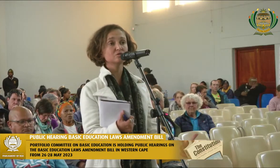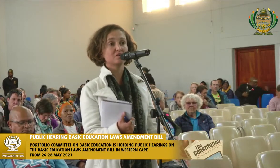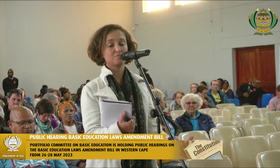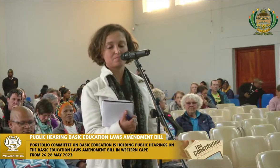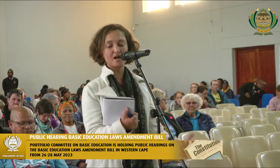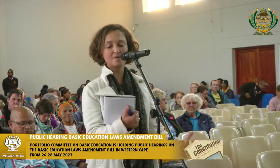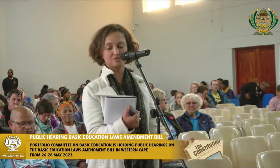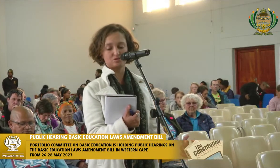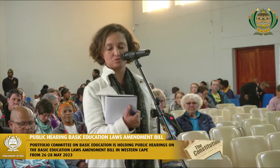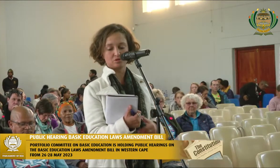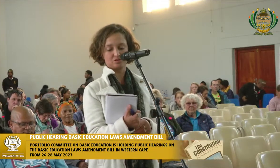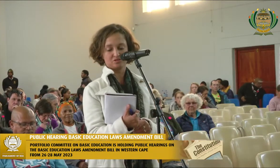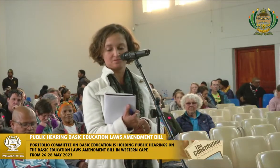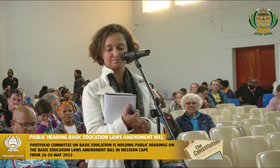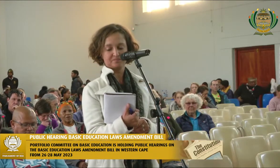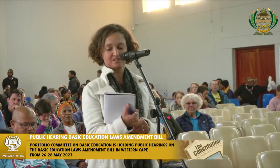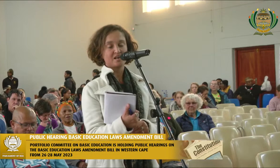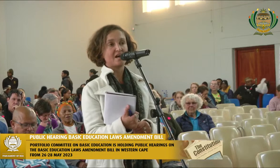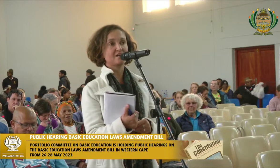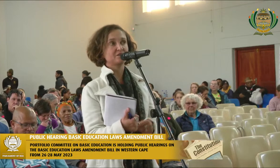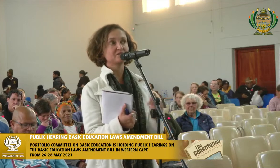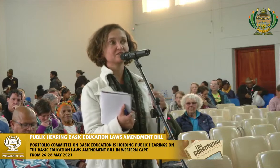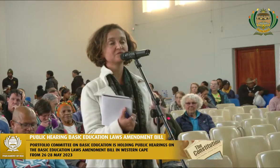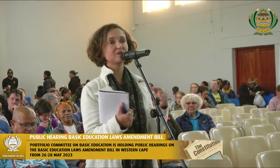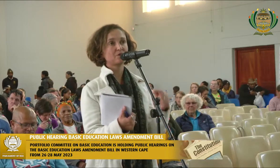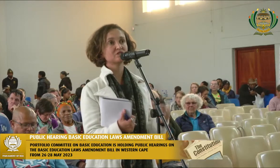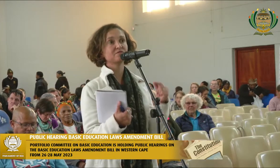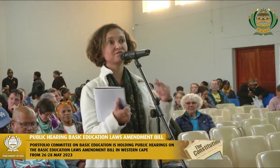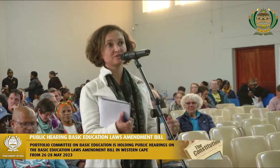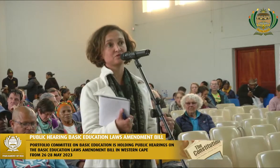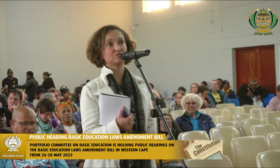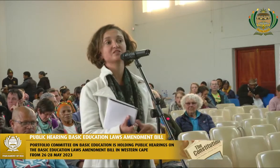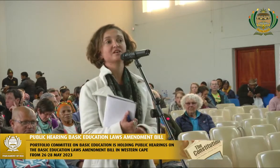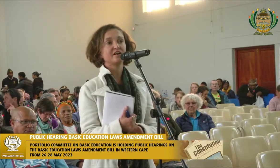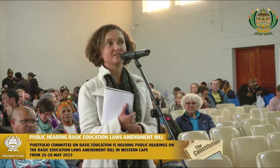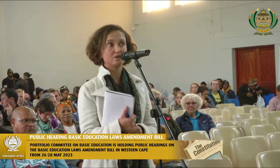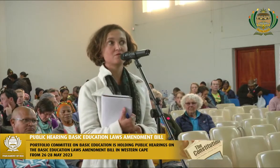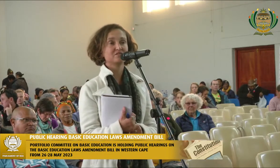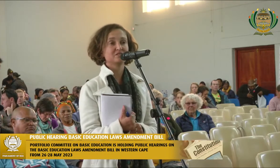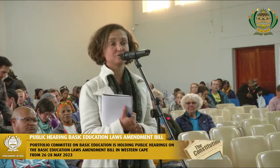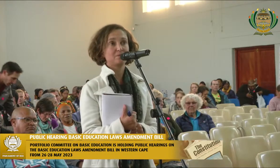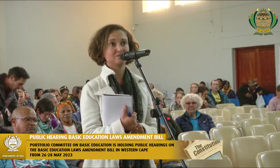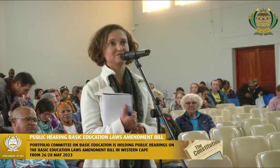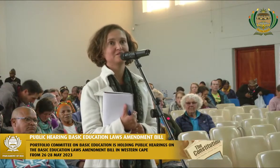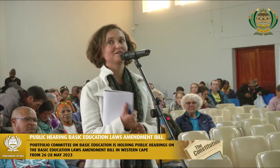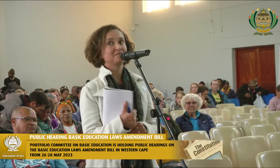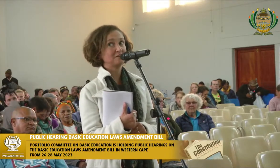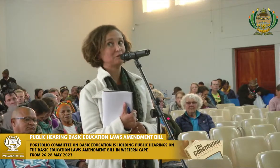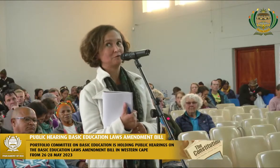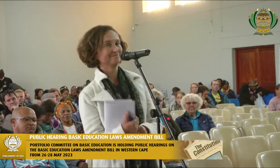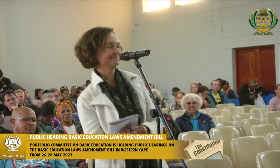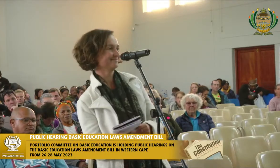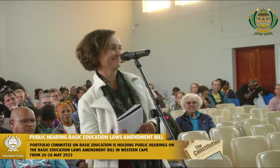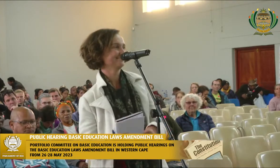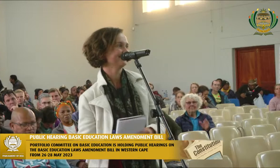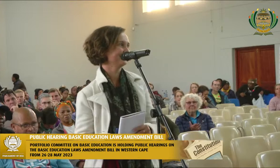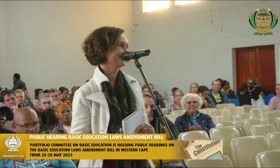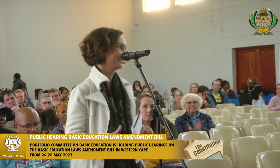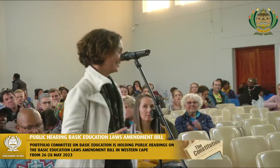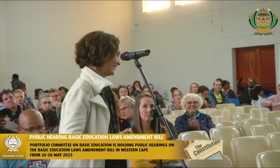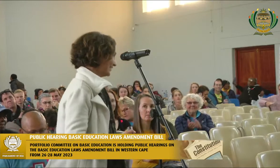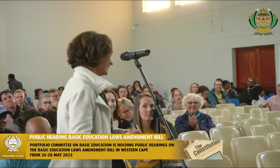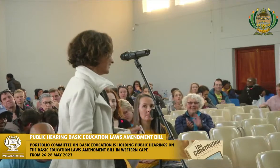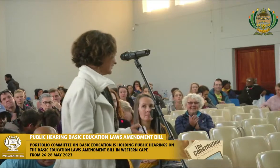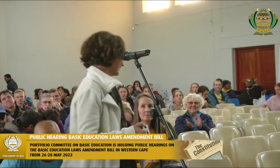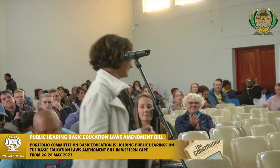projected onto them by Mr. Jonkers. And this is because of officials. And here I was interrupted. Thank you.